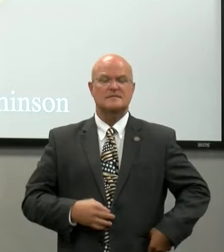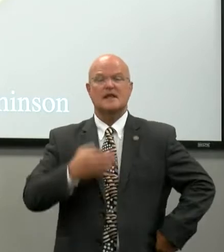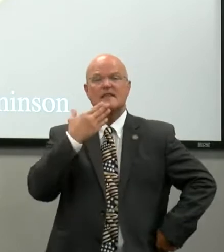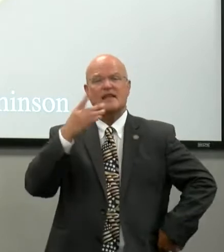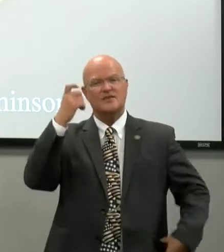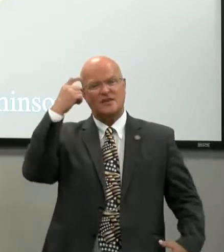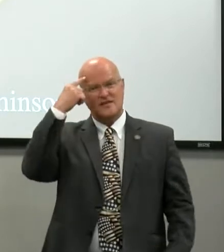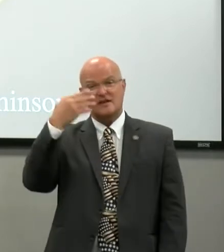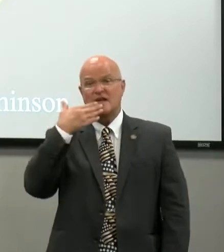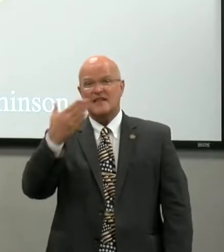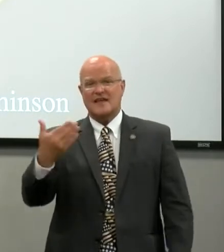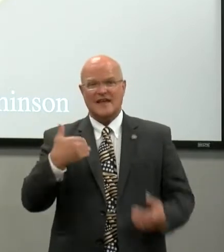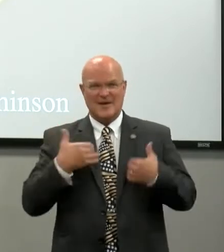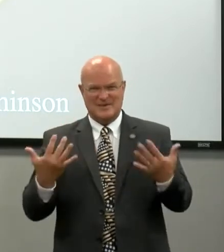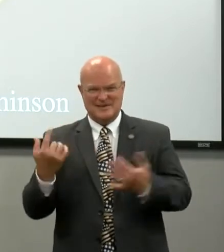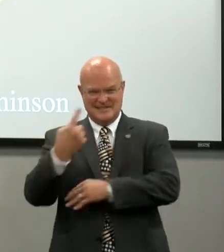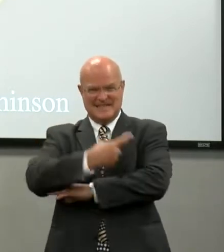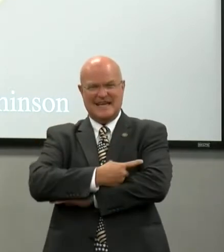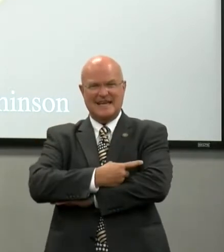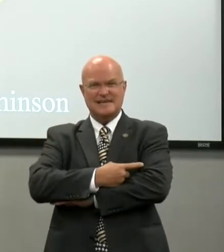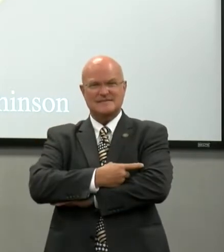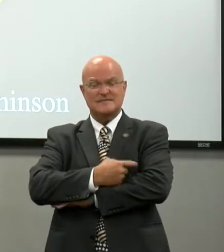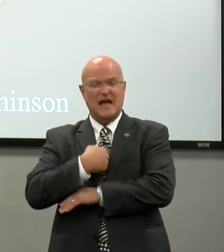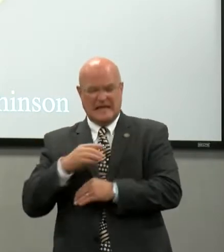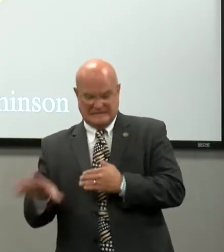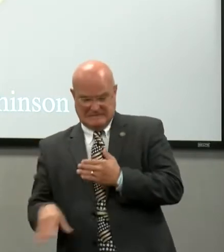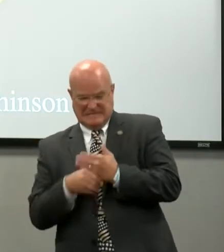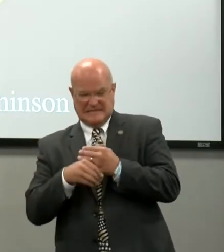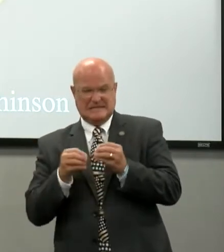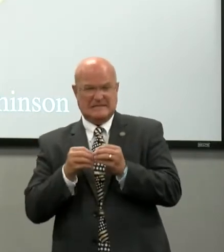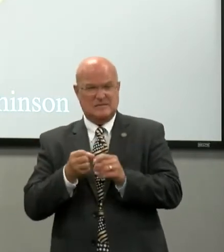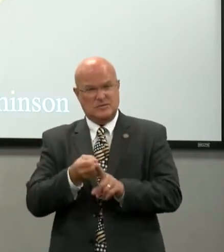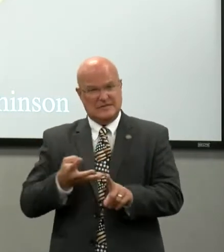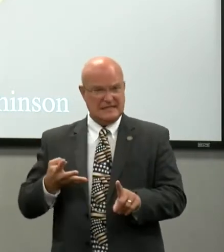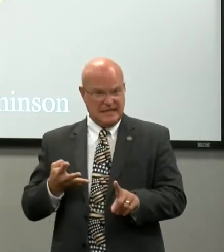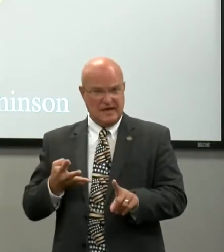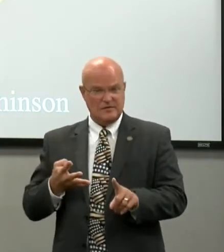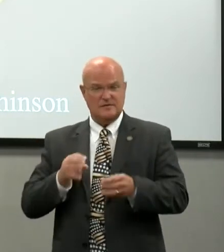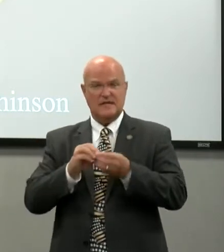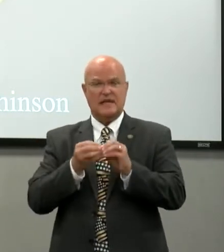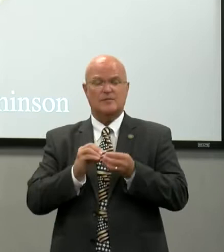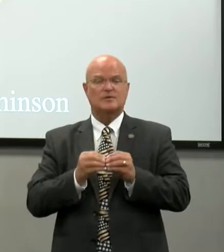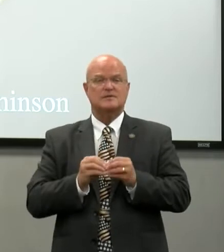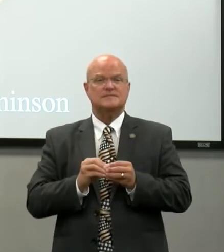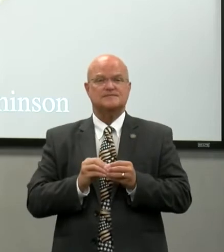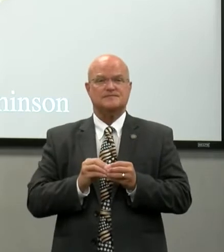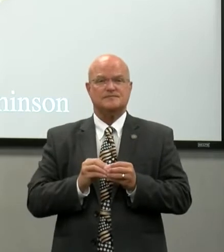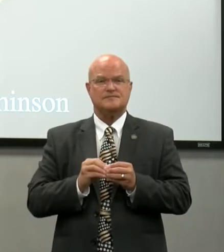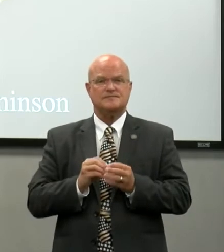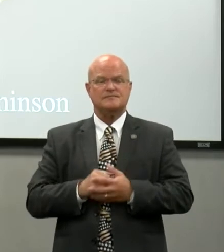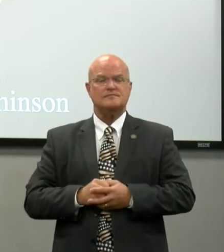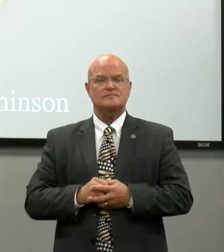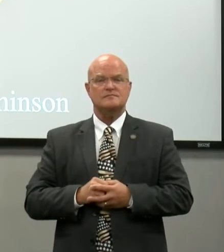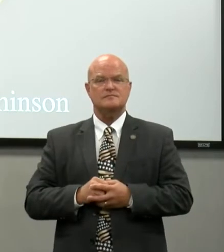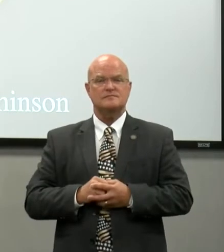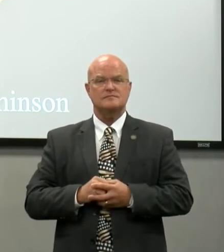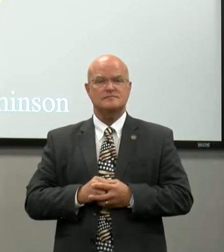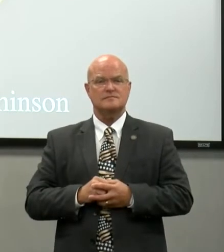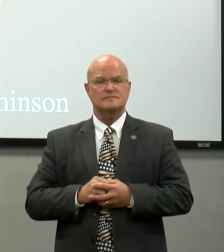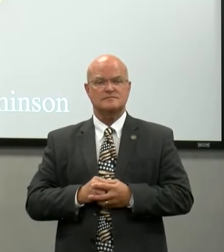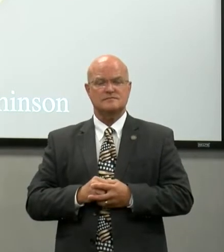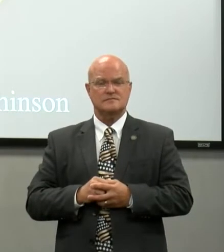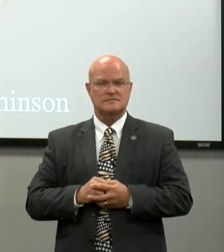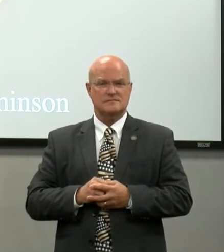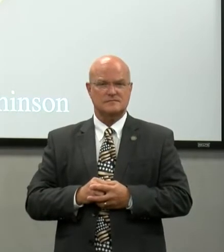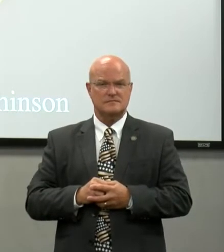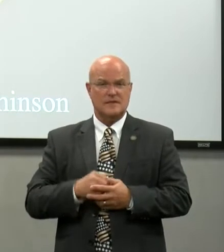Thank you, Governor. Thank you all for having me here. I will add a little bit more detail to the numbers. In addition